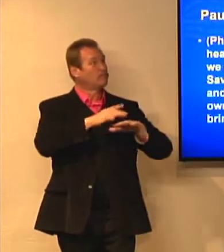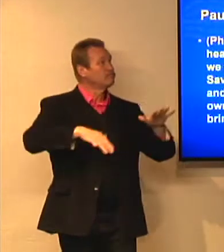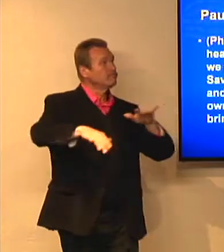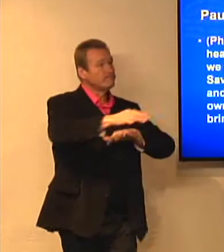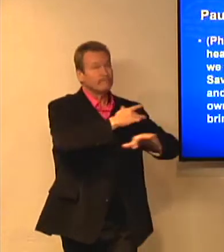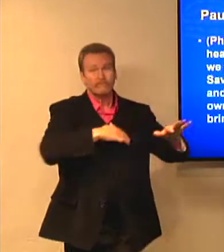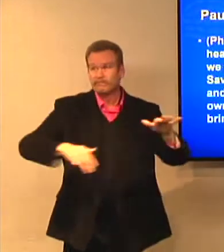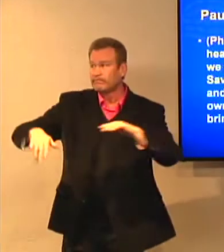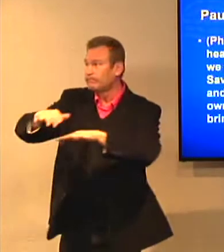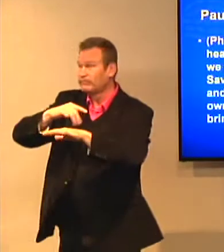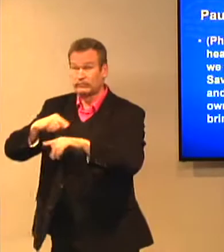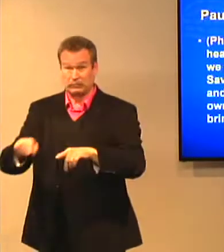is. What we do.